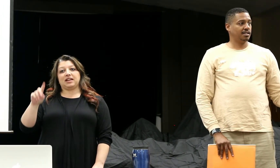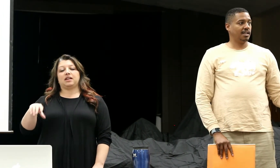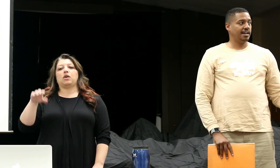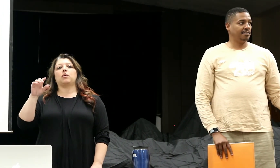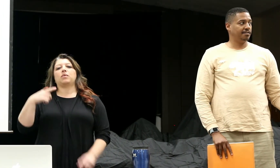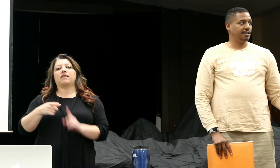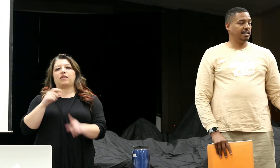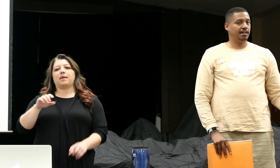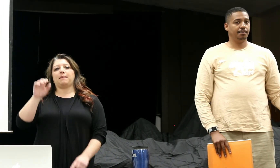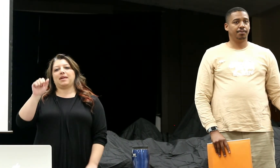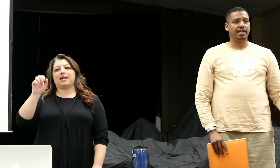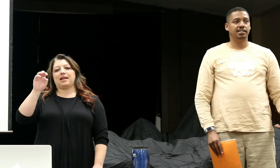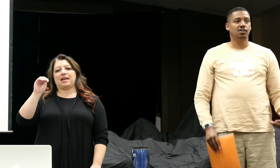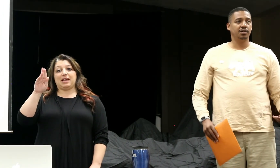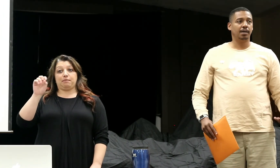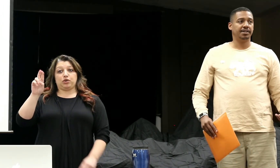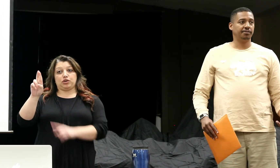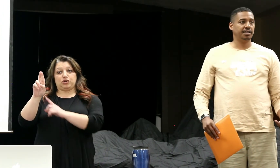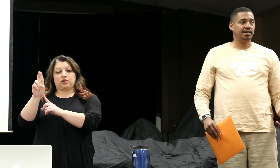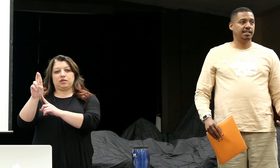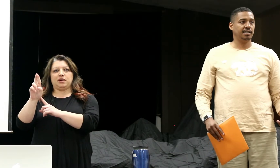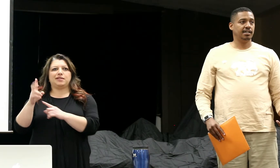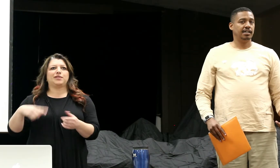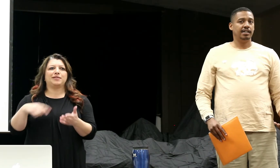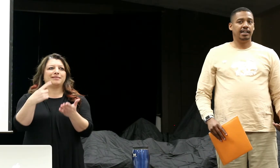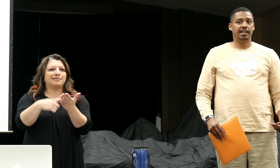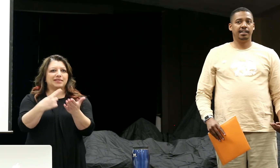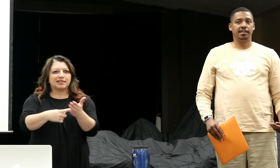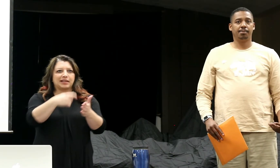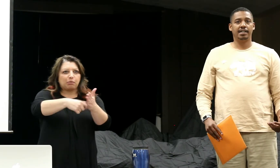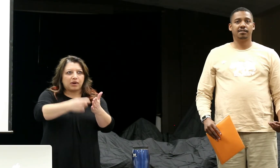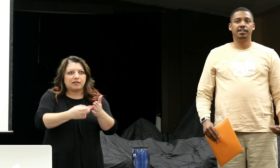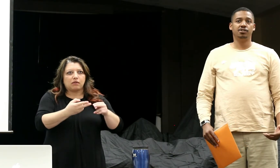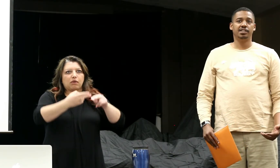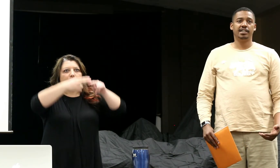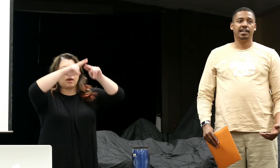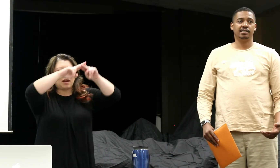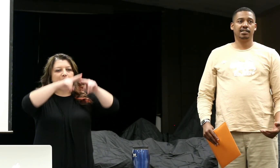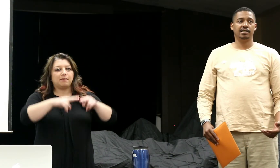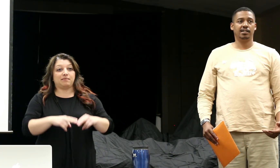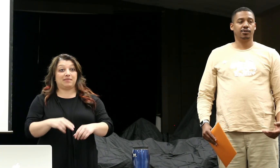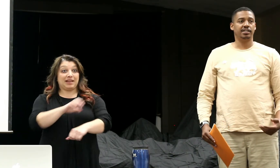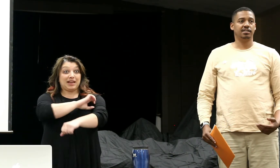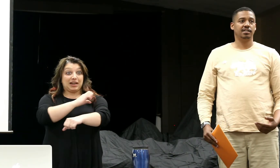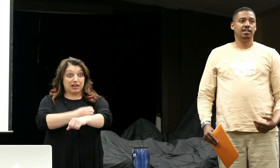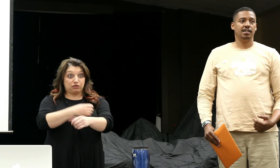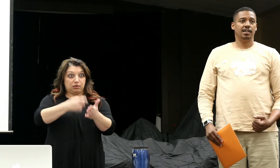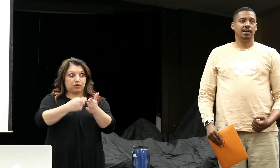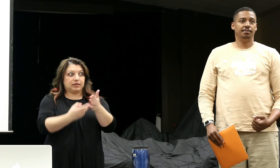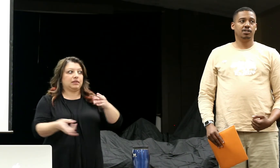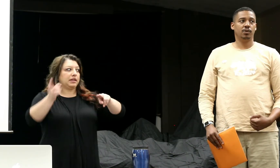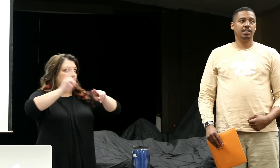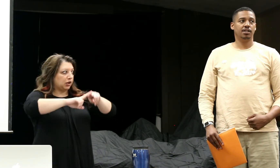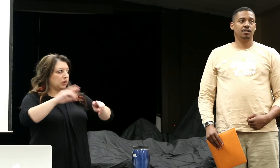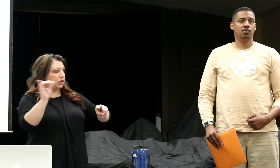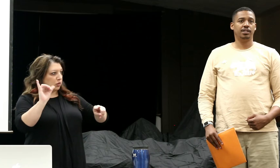lot of prices going up in everything, and the price of energy has increased. In